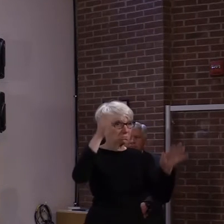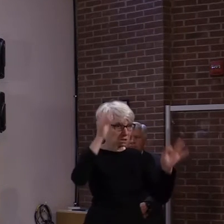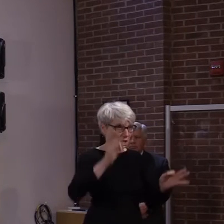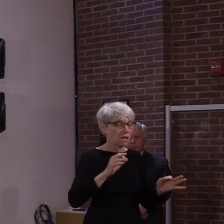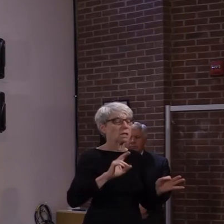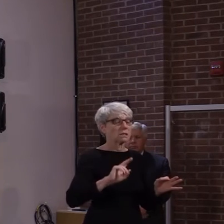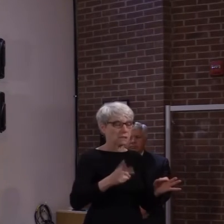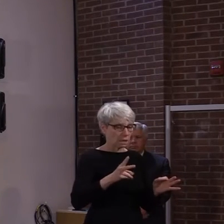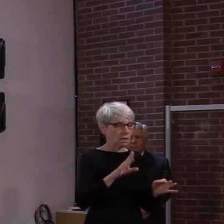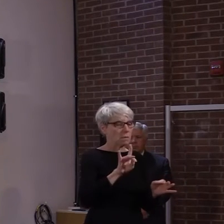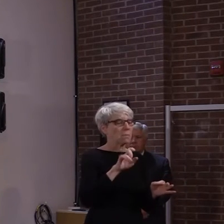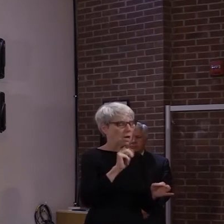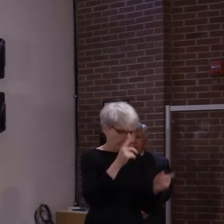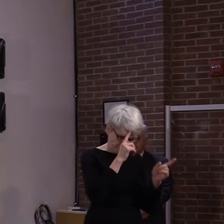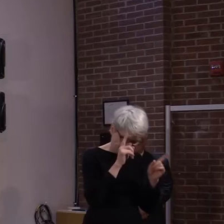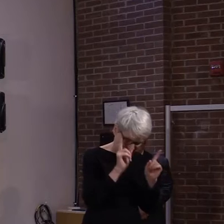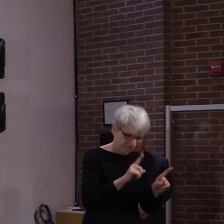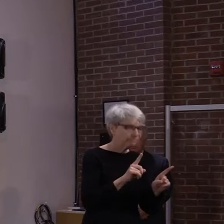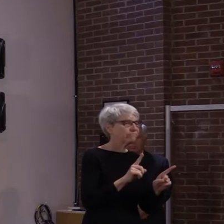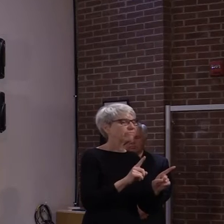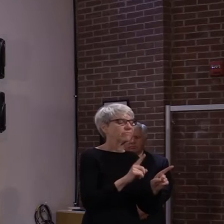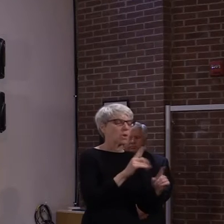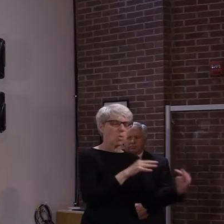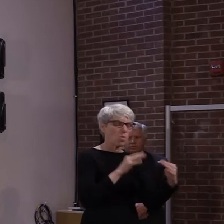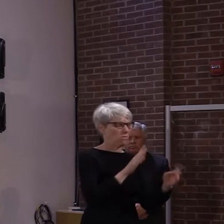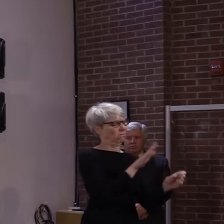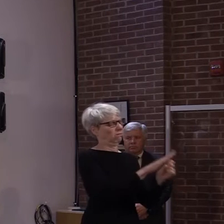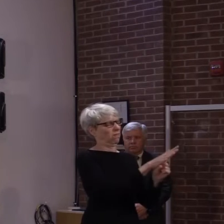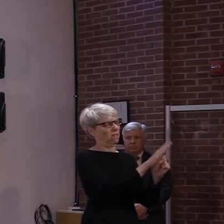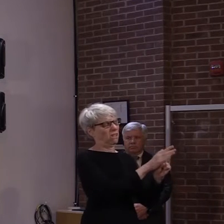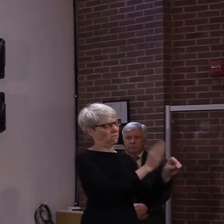war. But again,